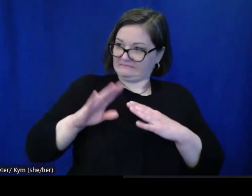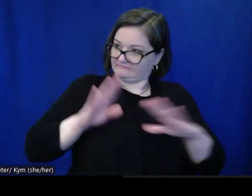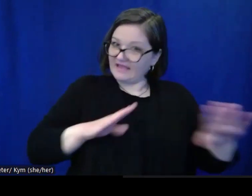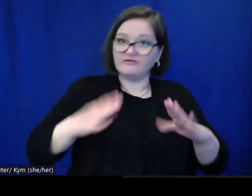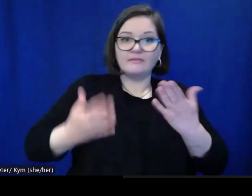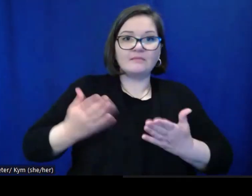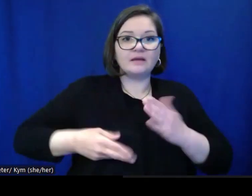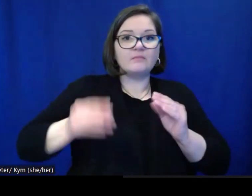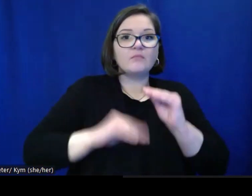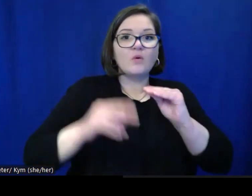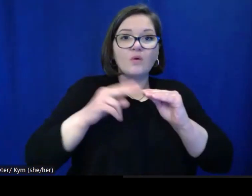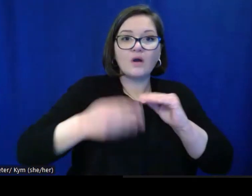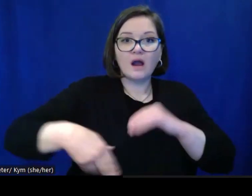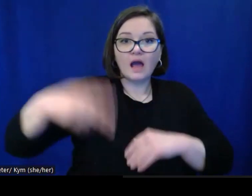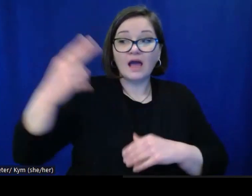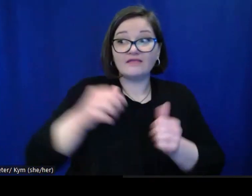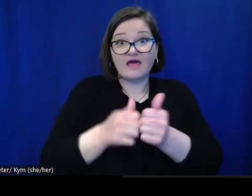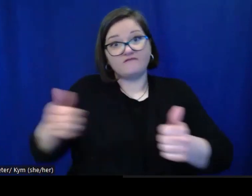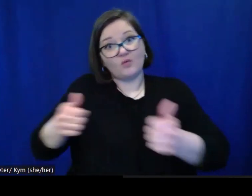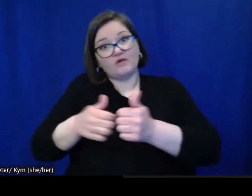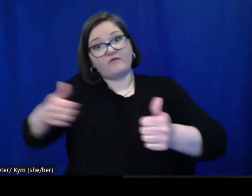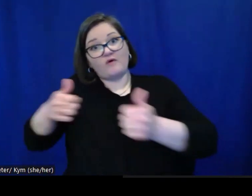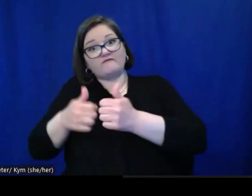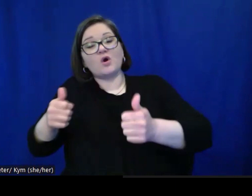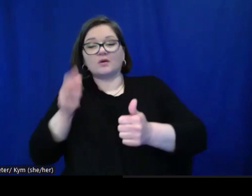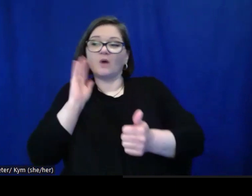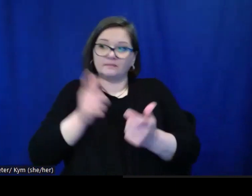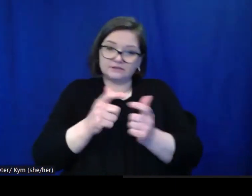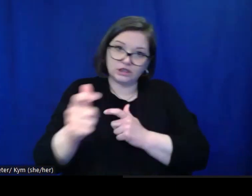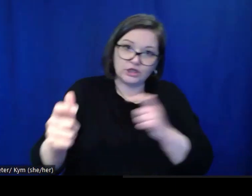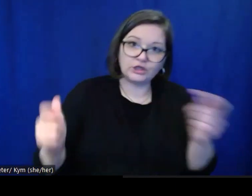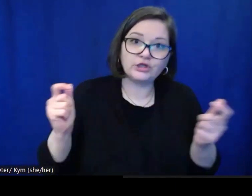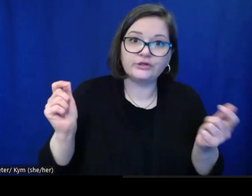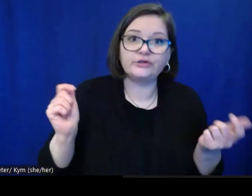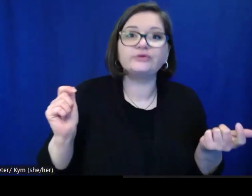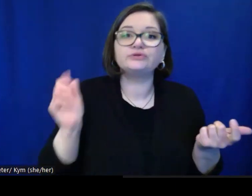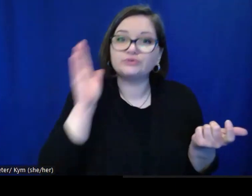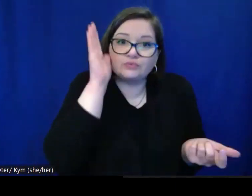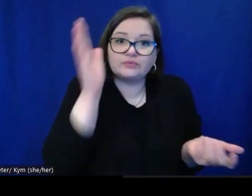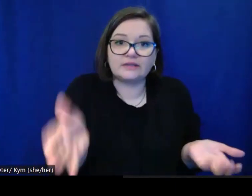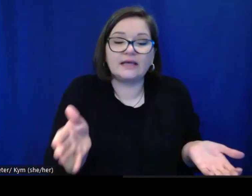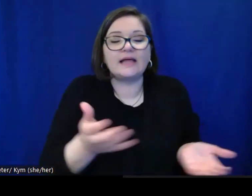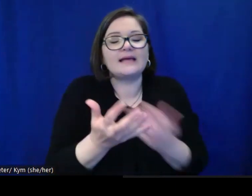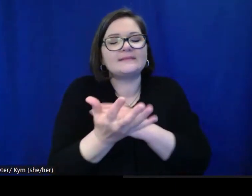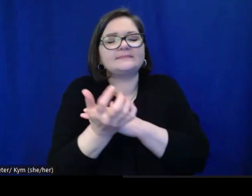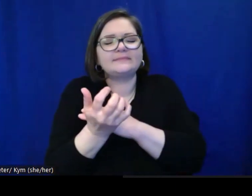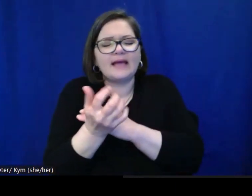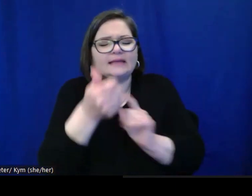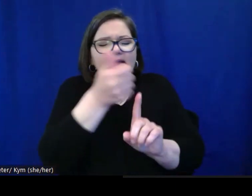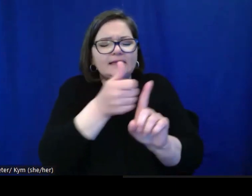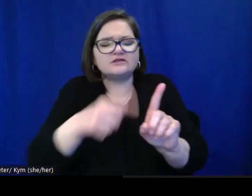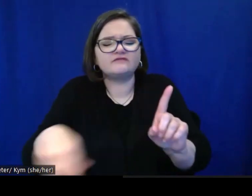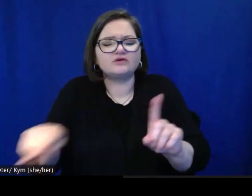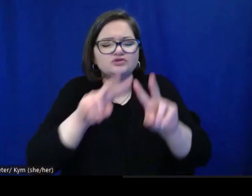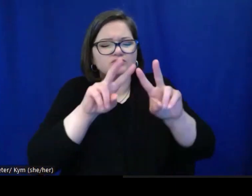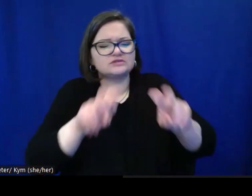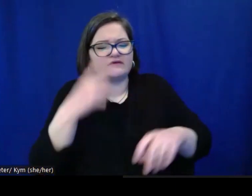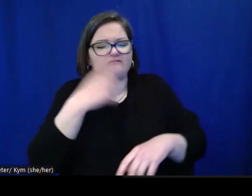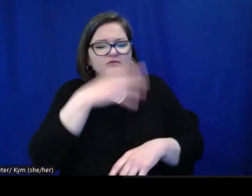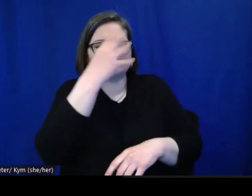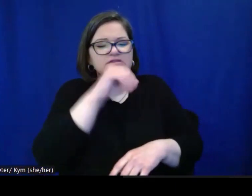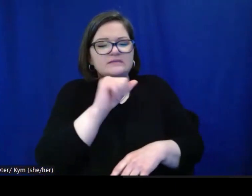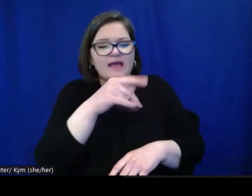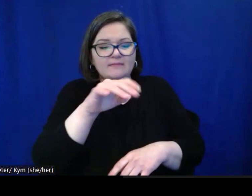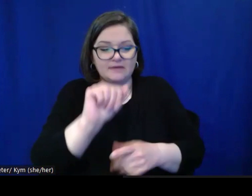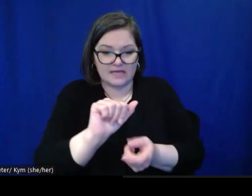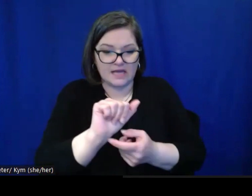Avoidance is going to be huge. Please, I am begging each of you to assess for sleep apnea, and I'm going to talk about that